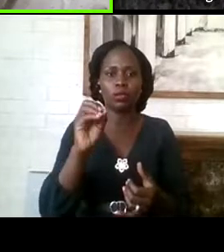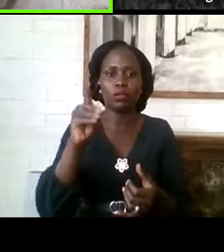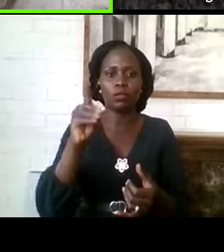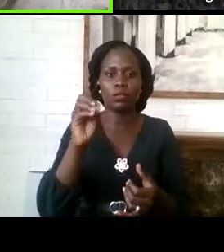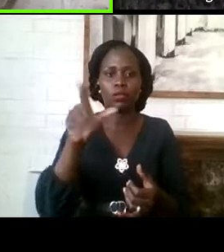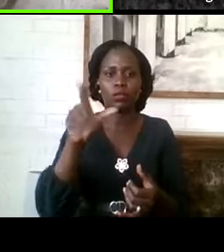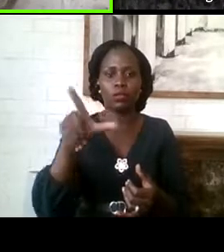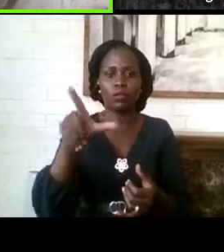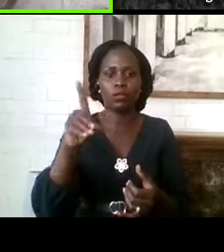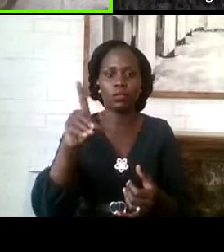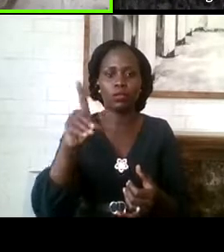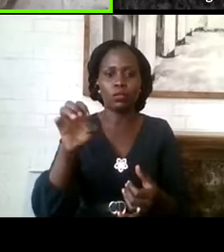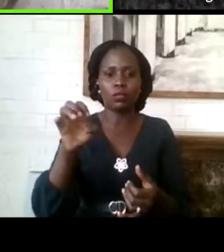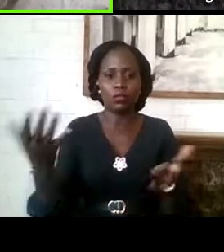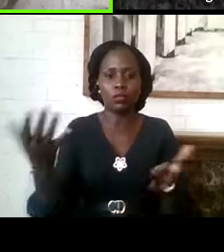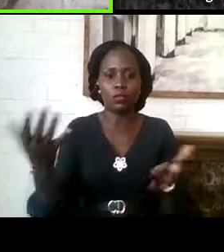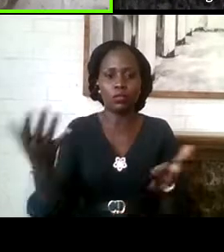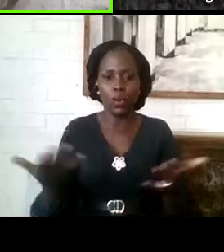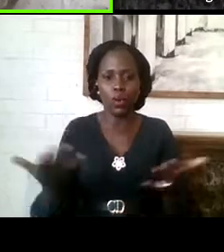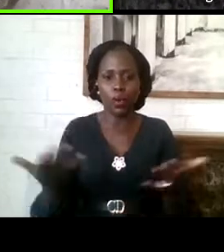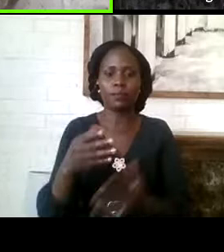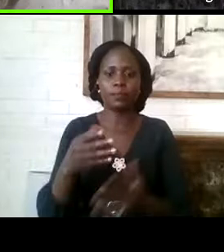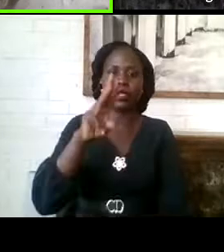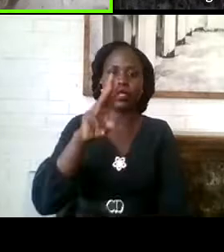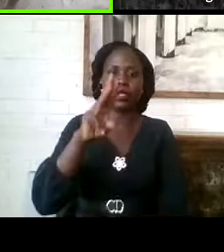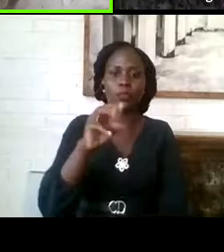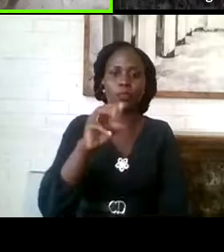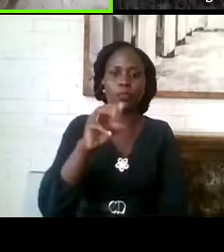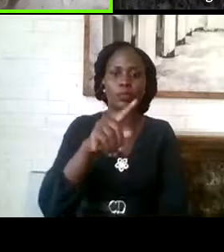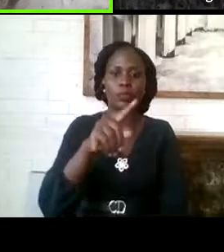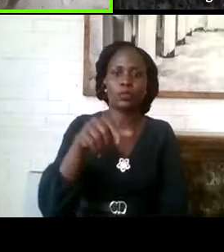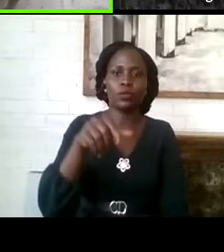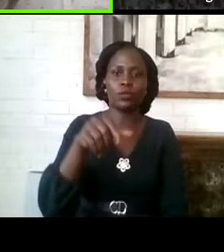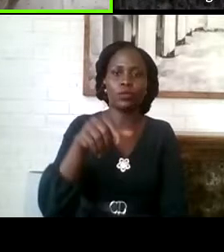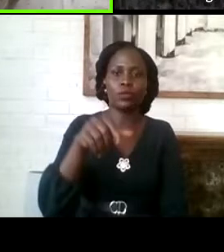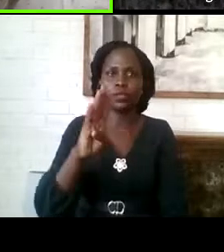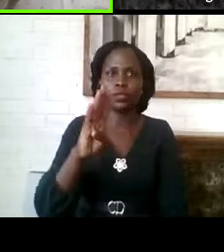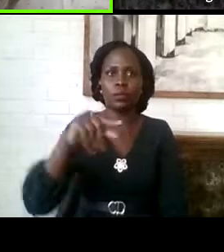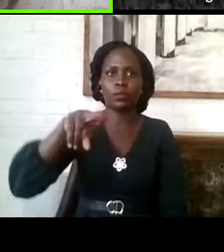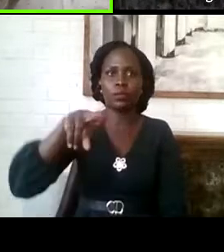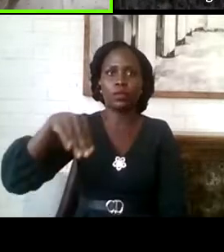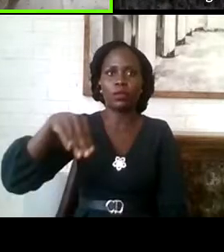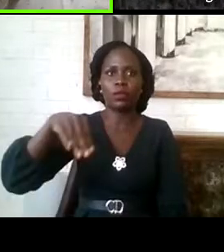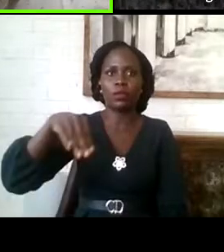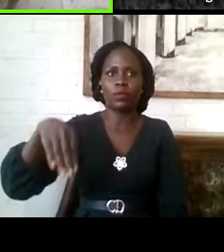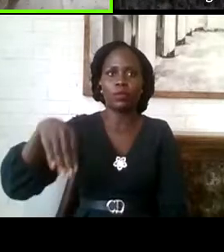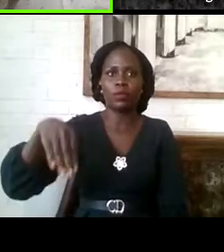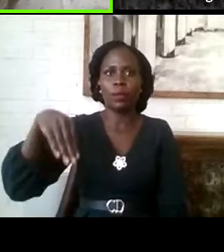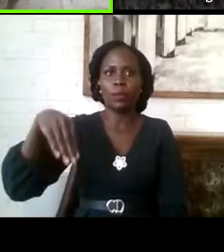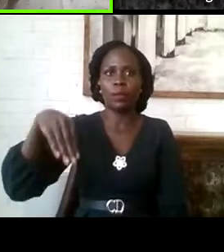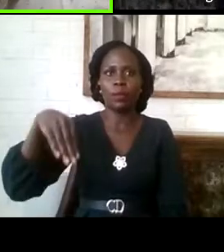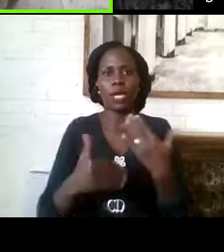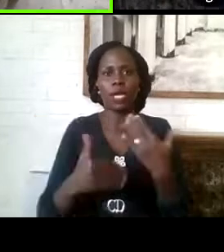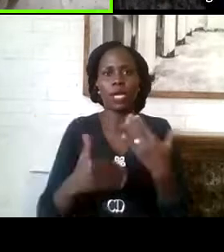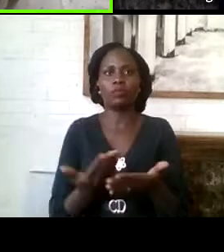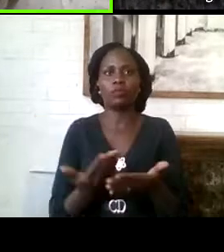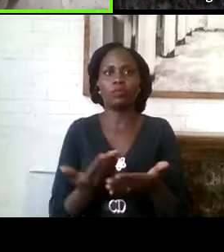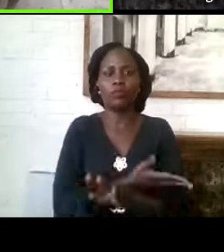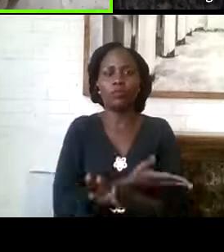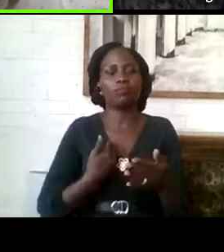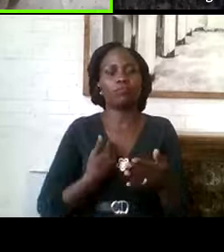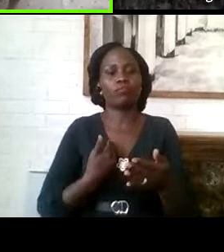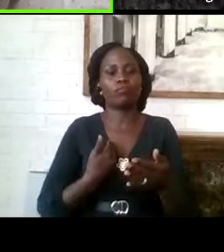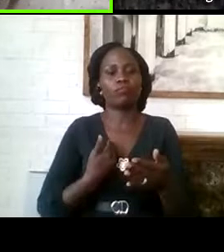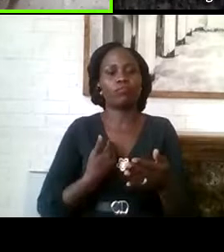In Maputo, I work for the forum of disabled persons organizations